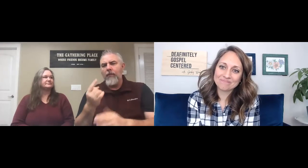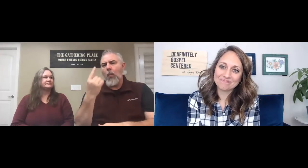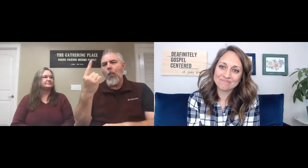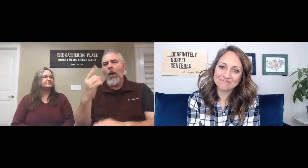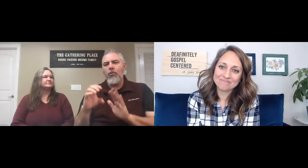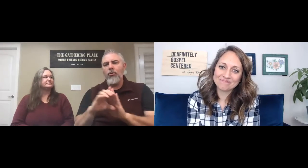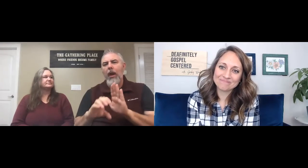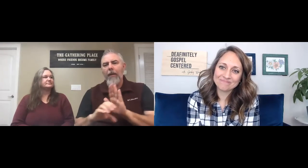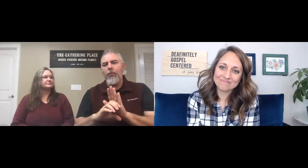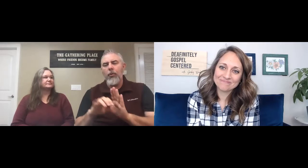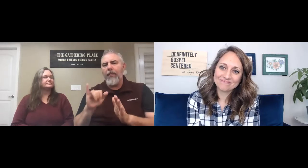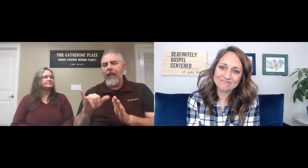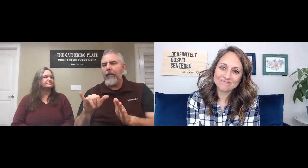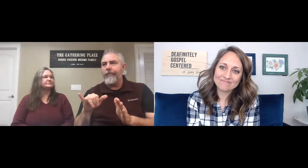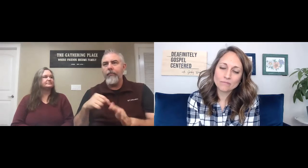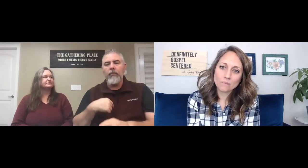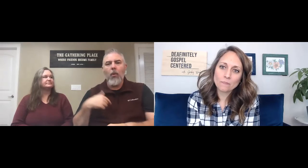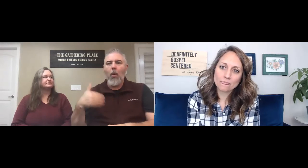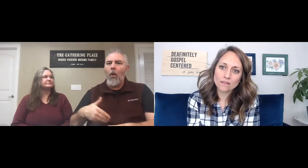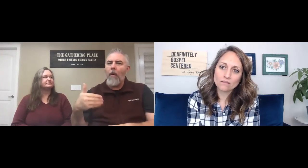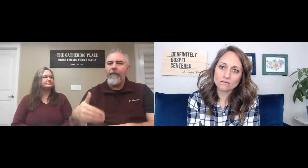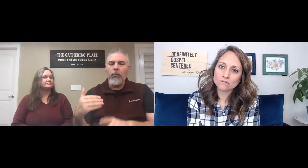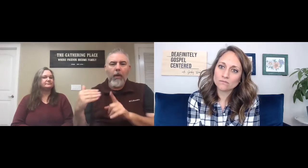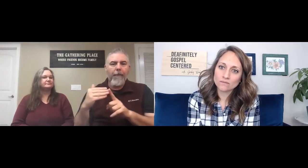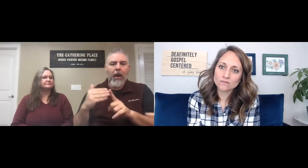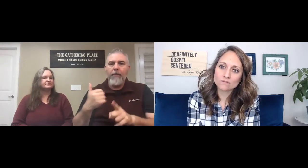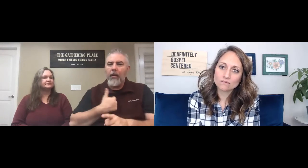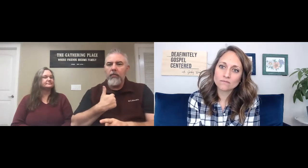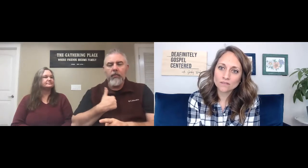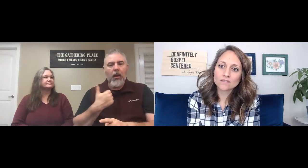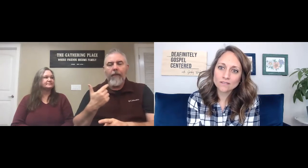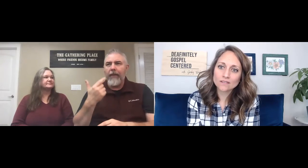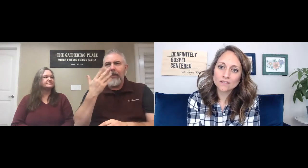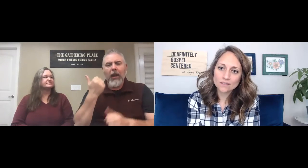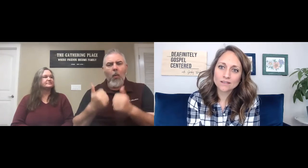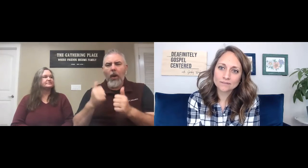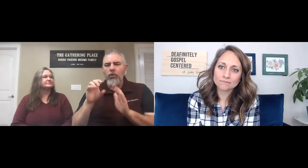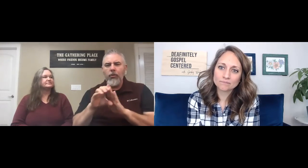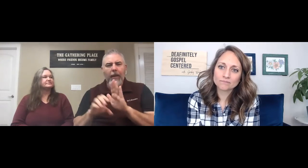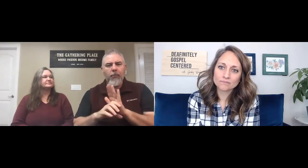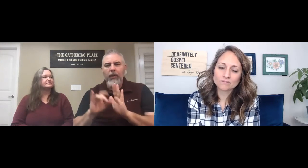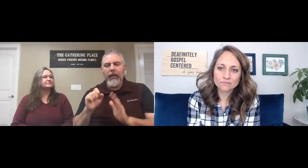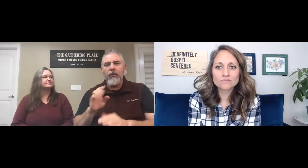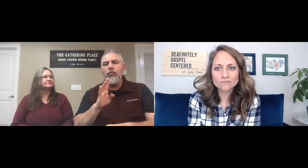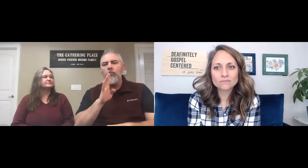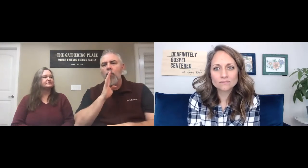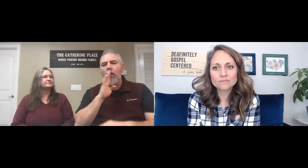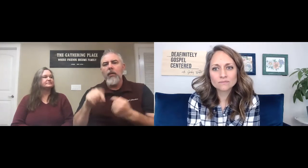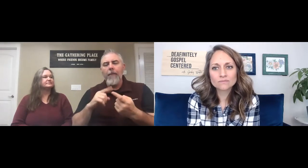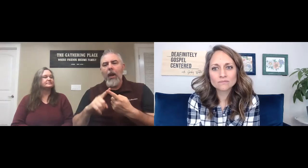That book, one chapter in there that I often remind myself, I can't remember what the chapter is, but it